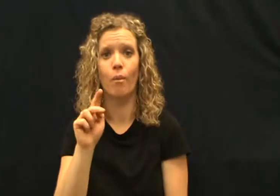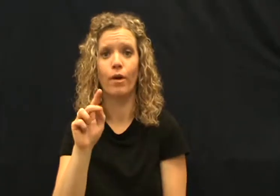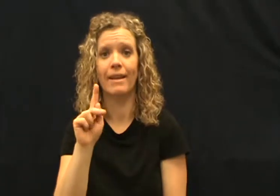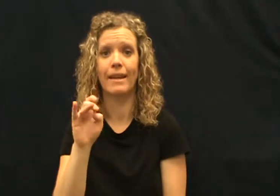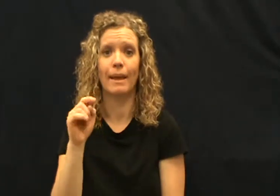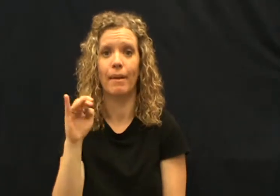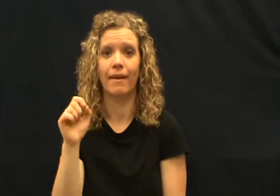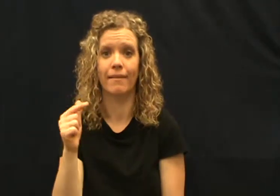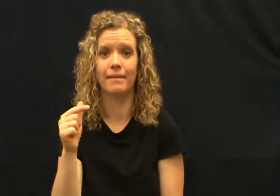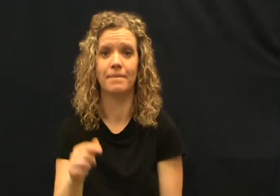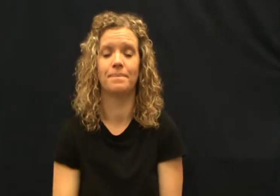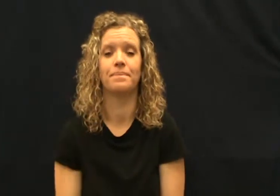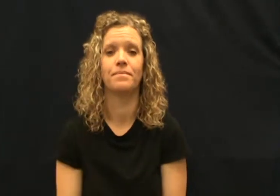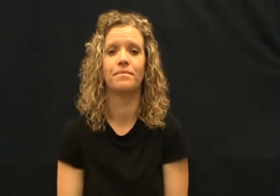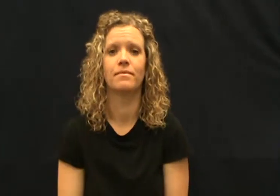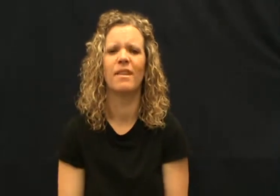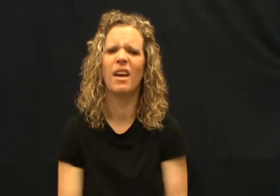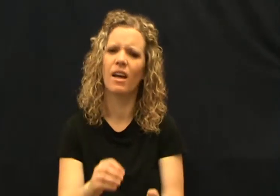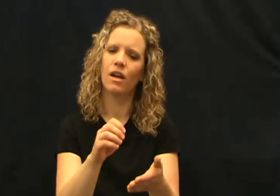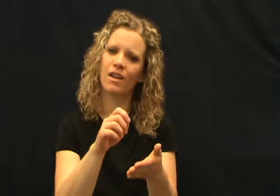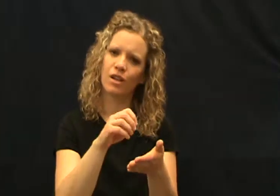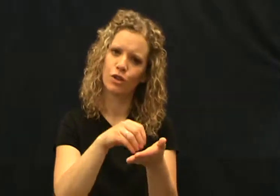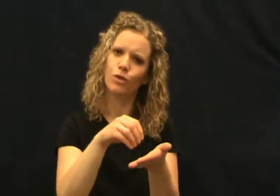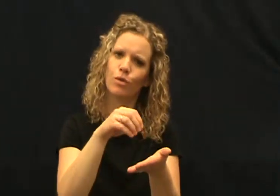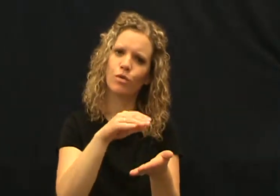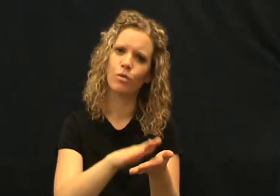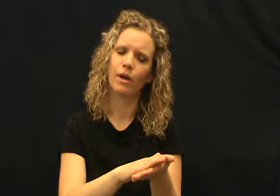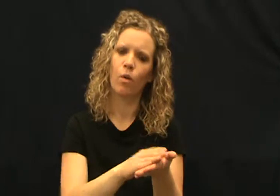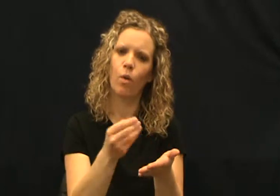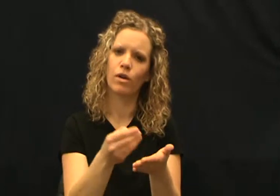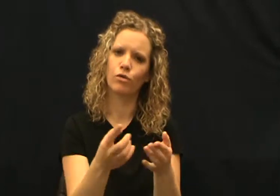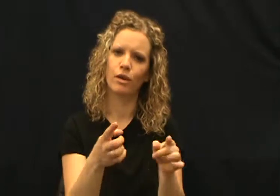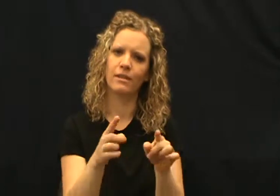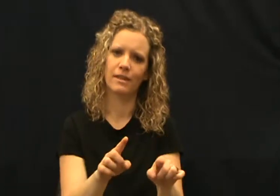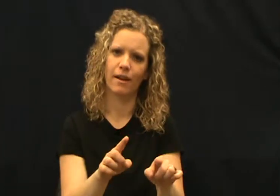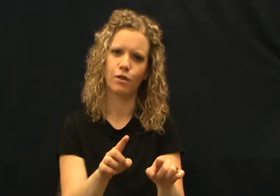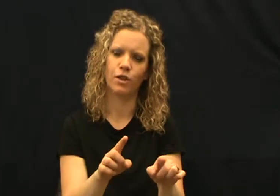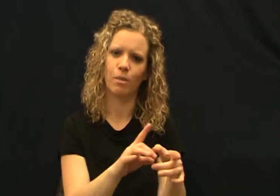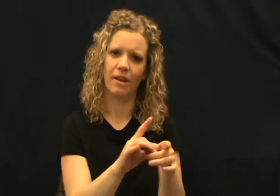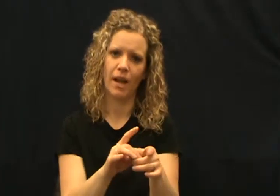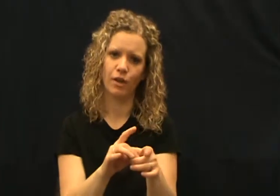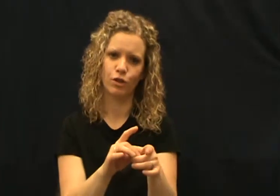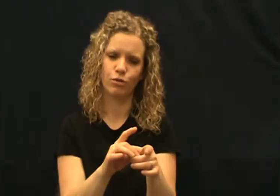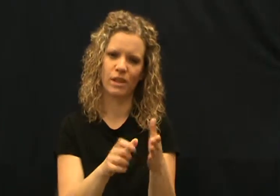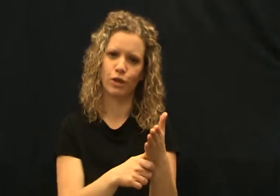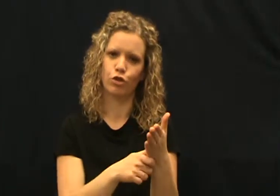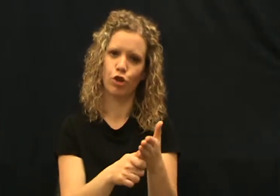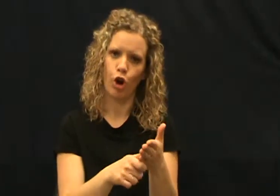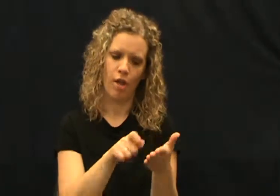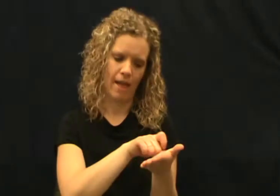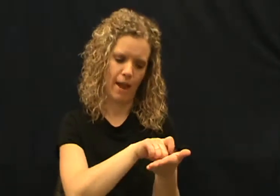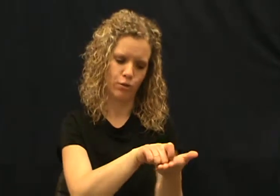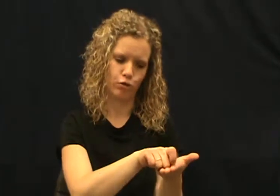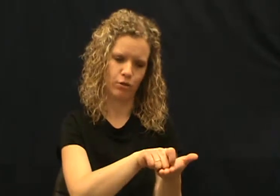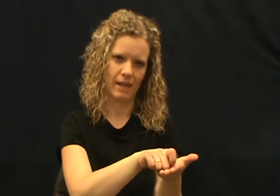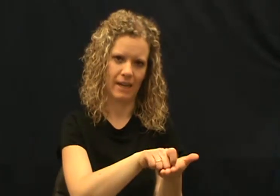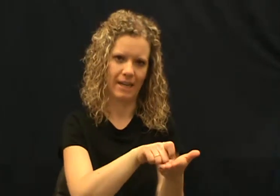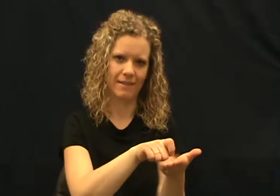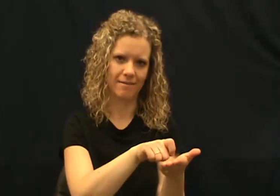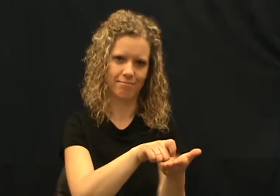to record that transaction we just looked at in the form of a journal entry rather than in T accounts, we would record